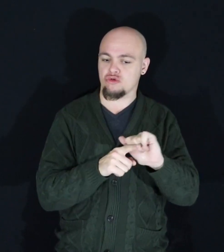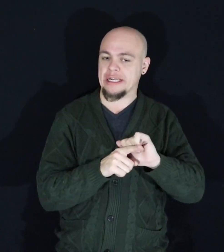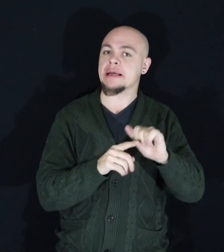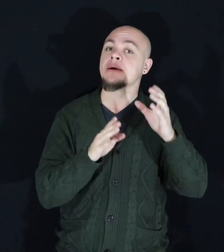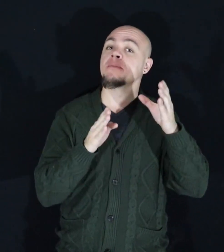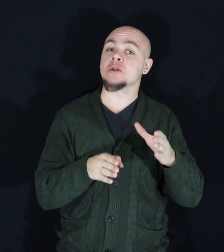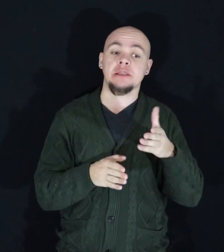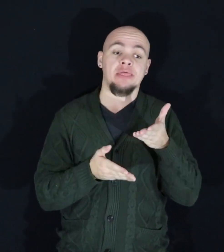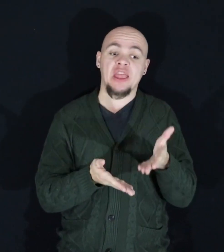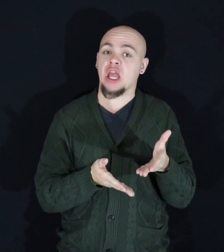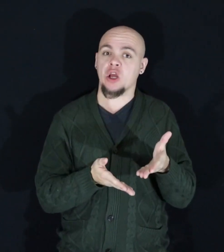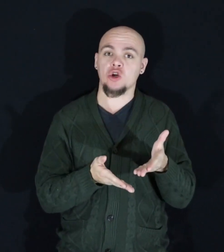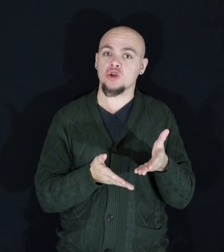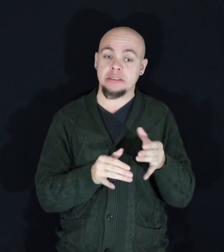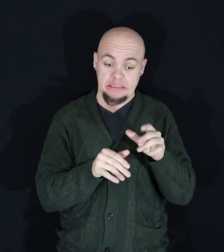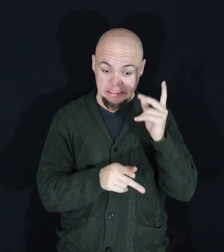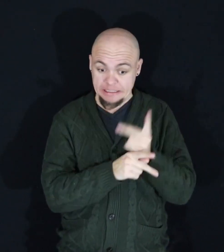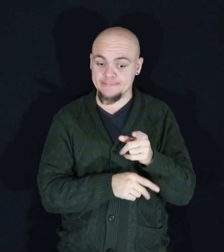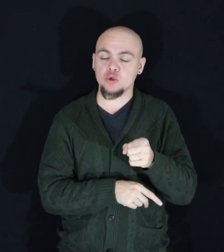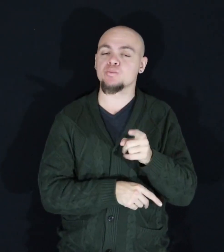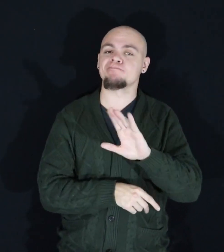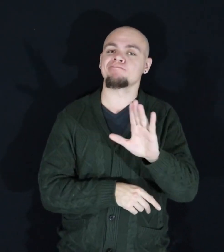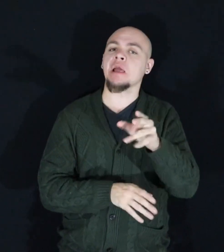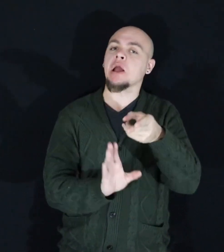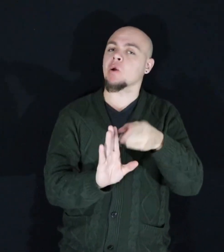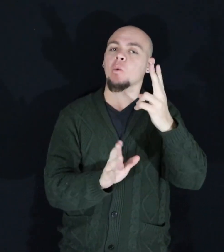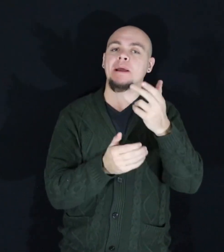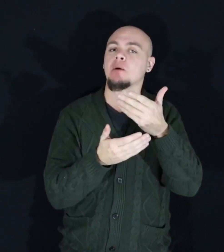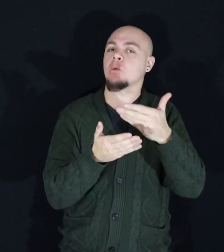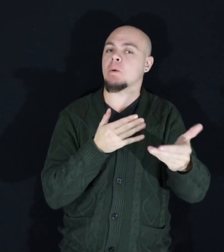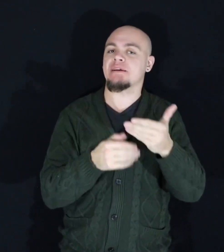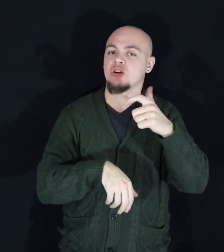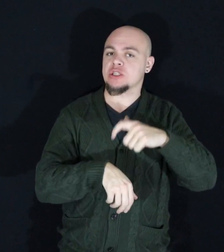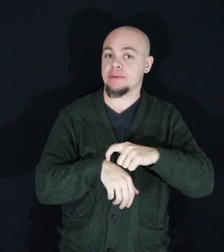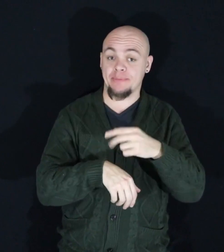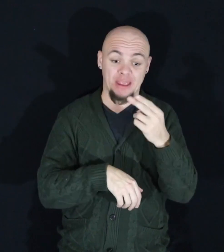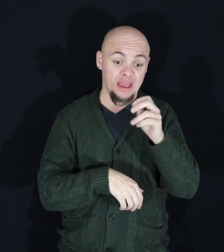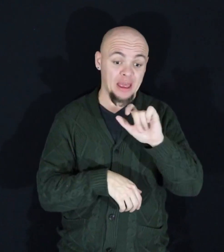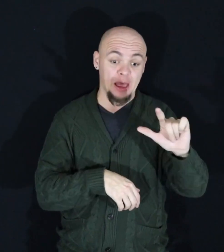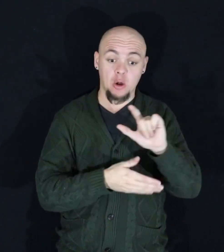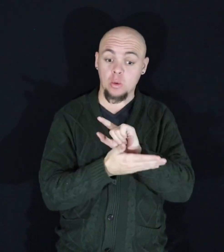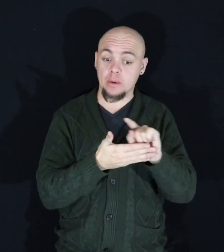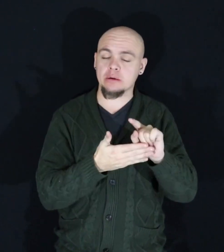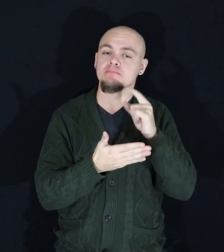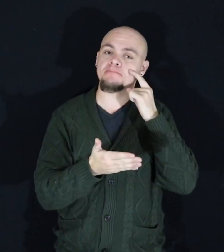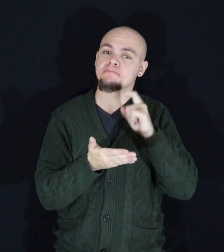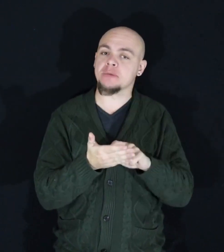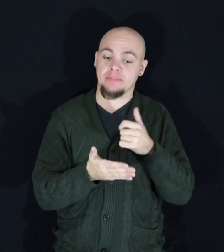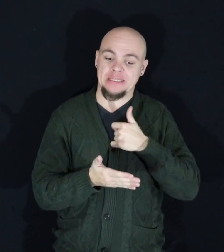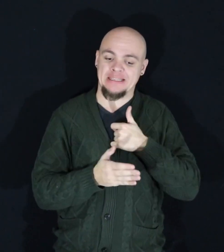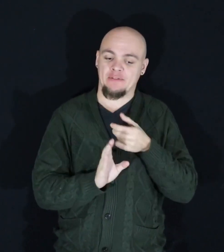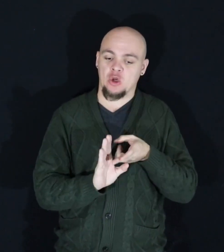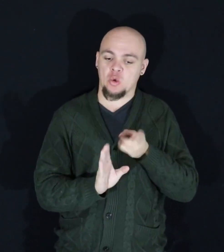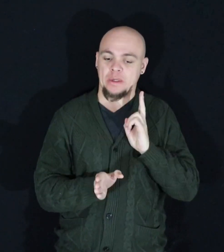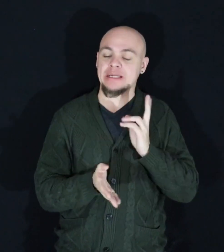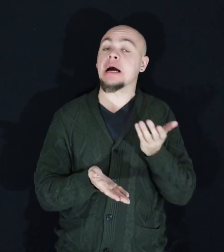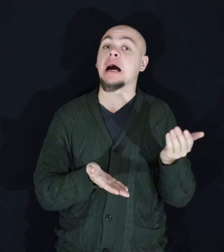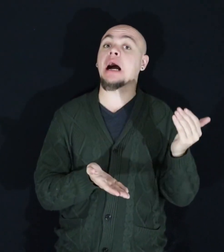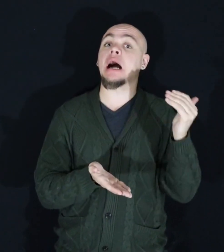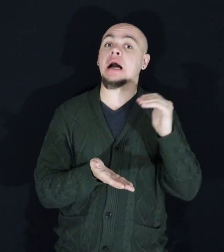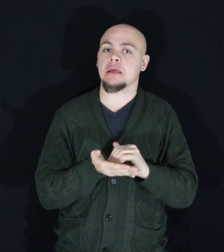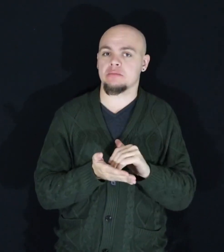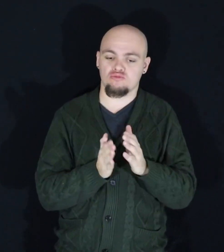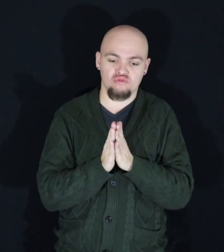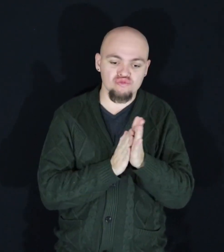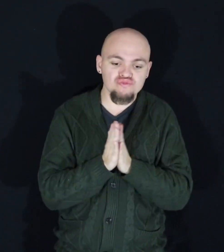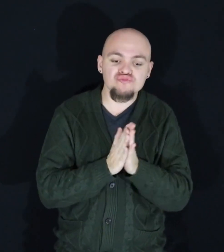there. You can quit whenever you want. And sure enough, in Hell Week of Buds, I found myself quitting and once again having no